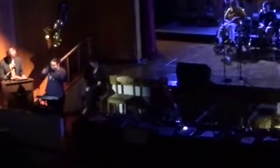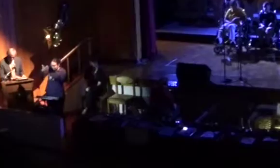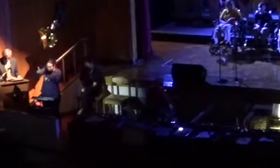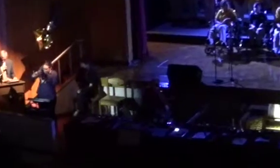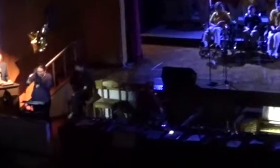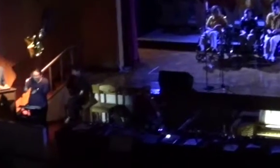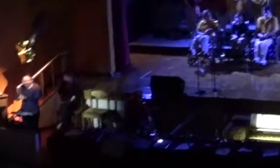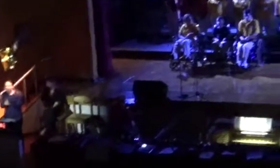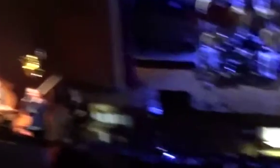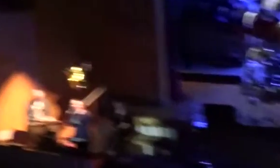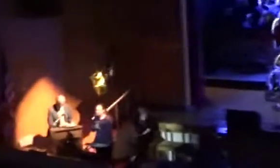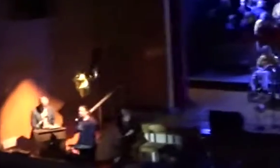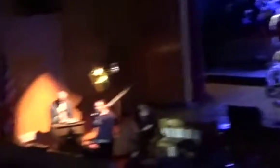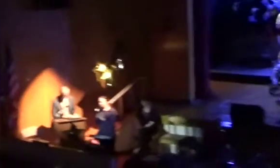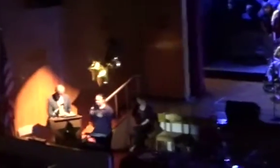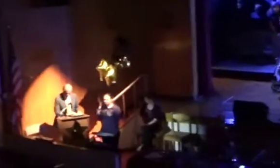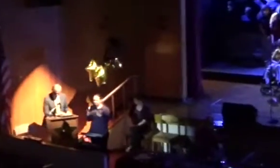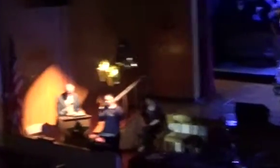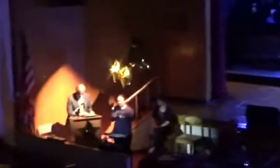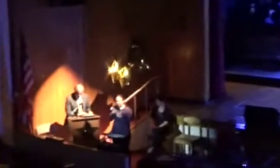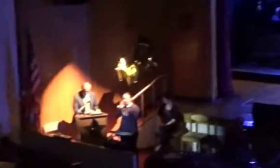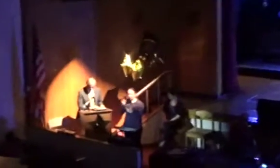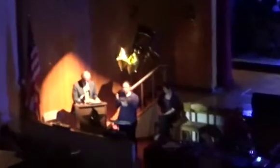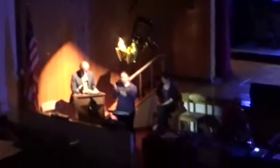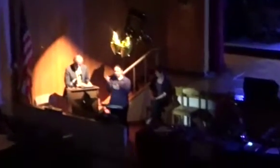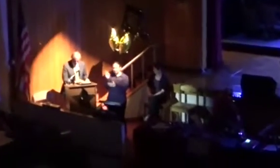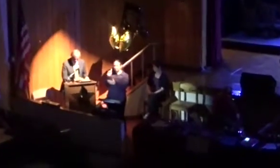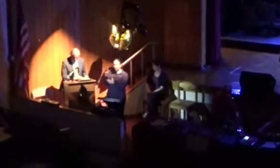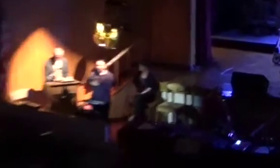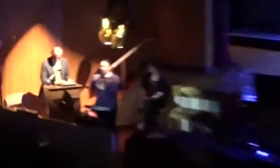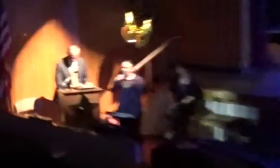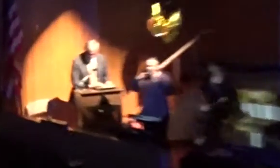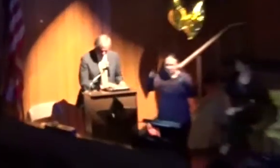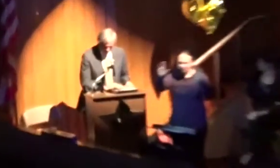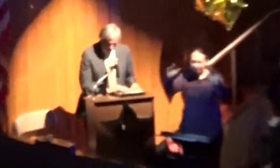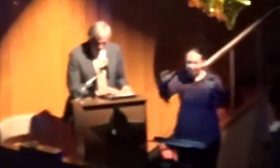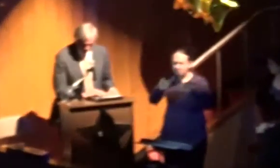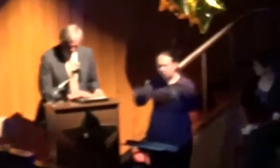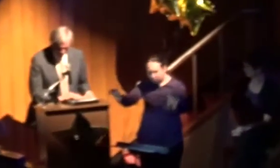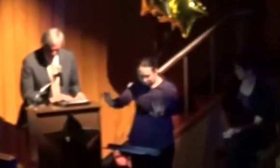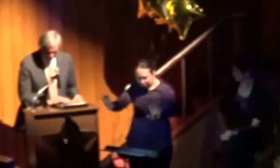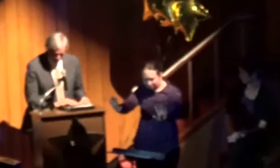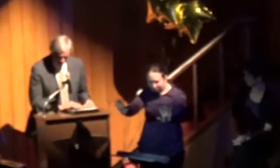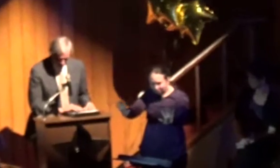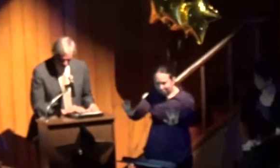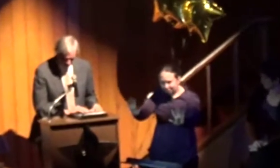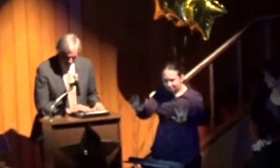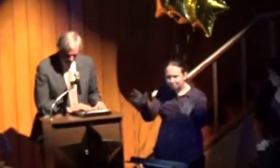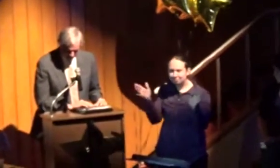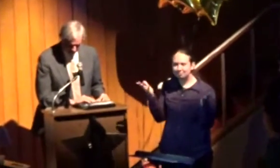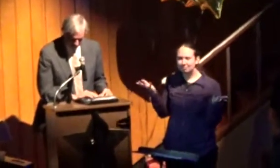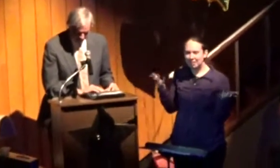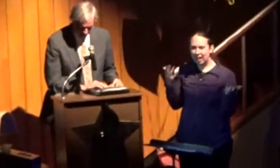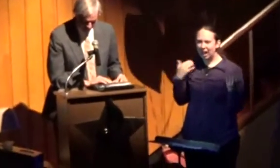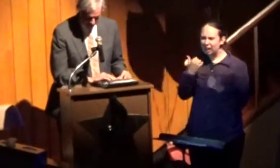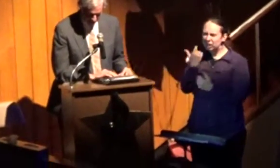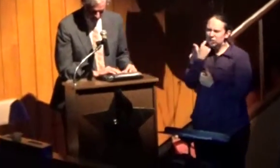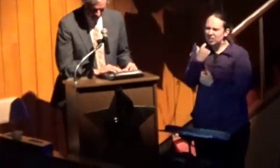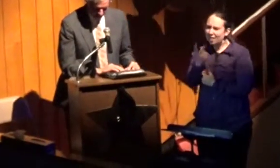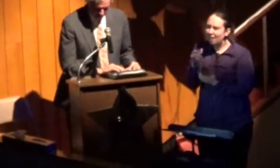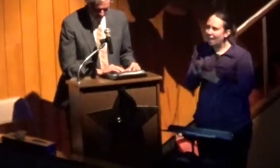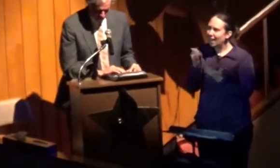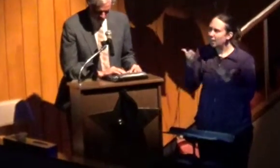I'm going to come back in a second and say my advice, but just hearing that, it made me think about